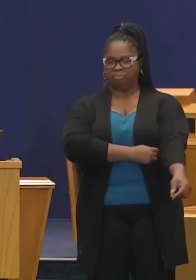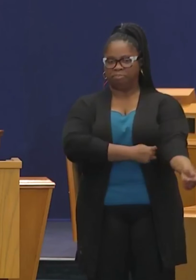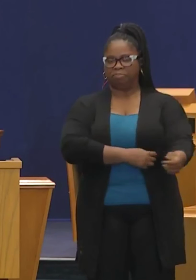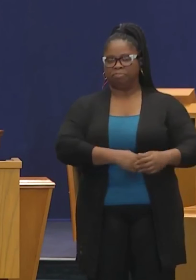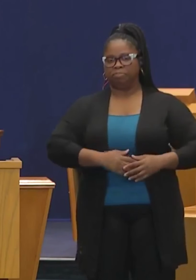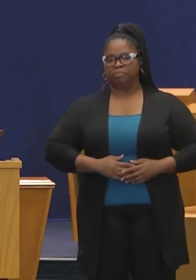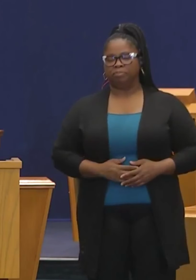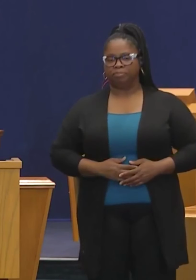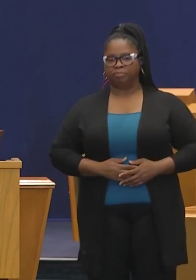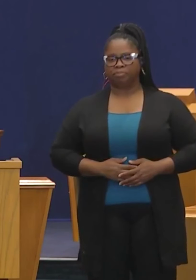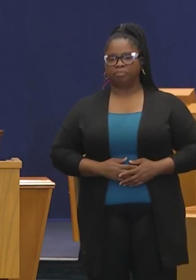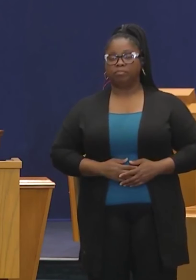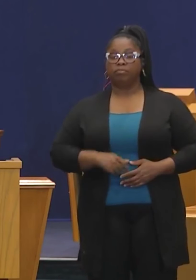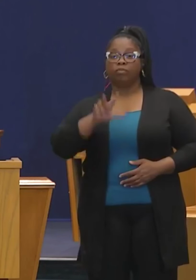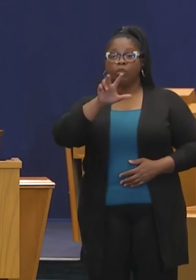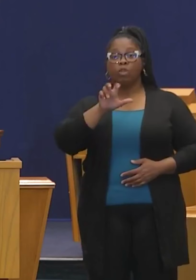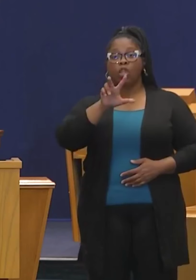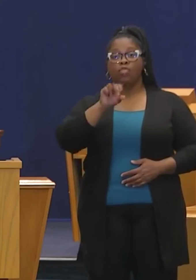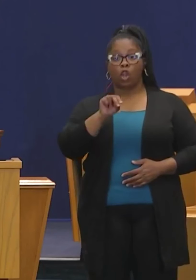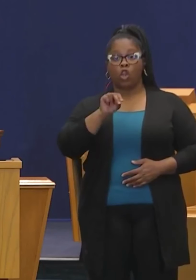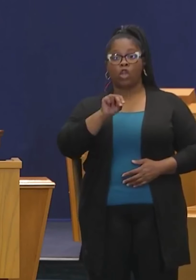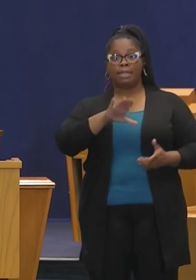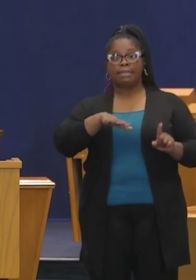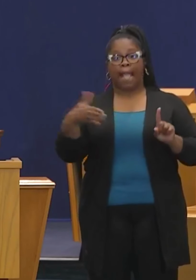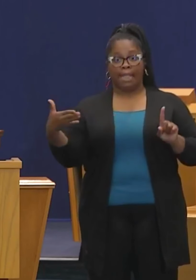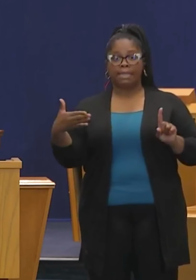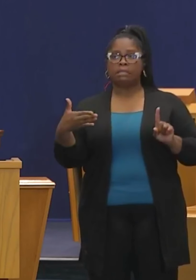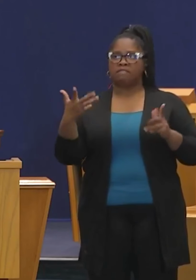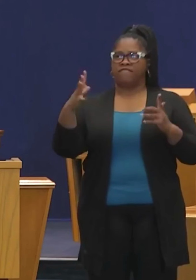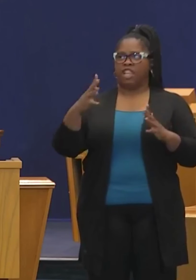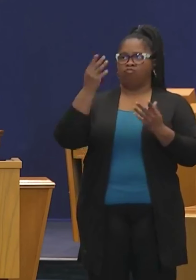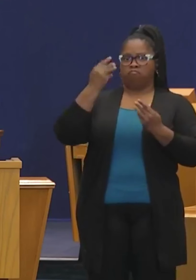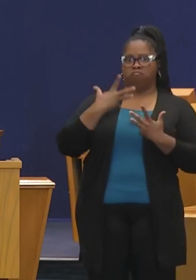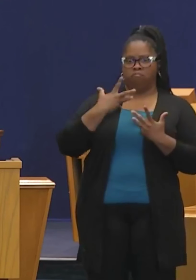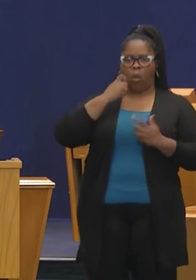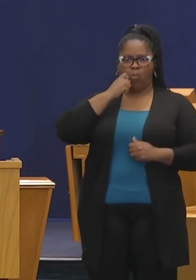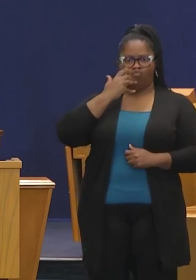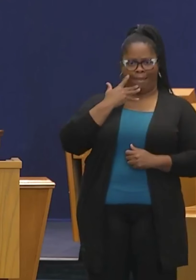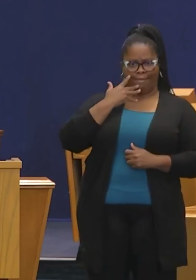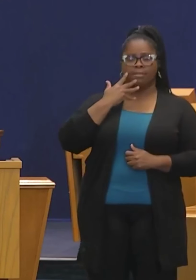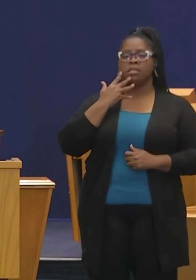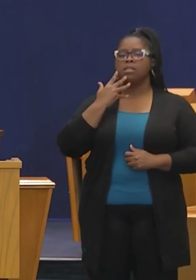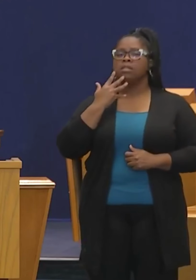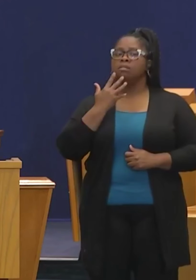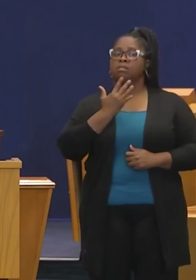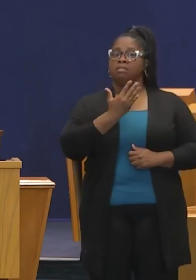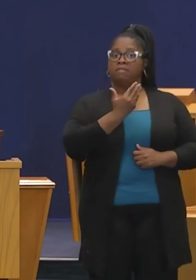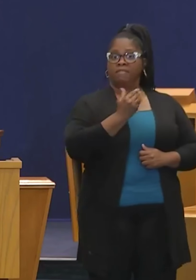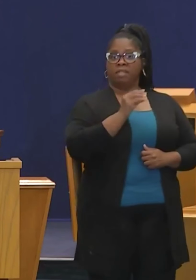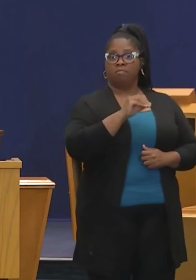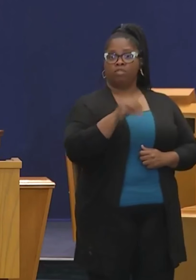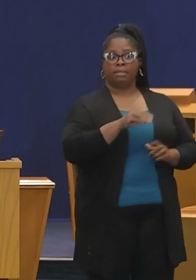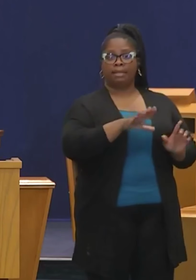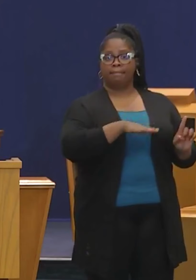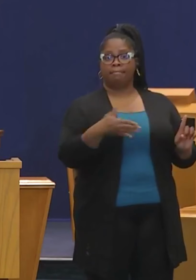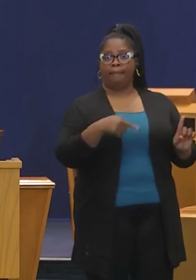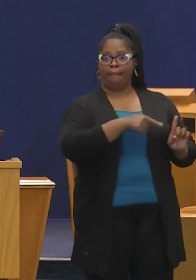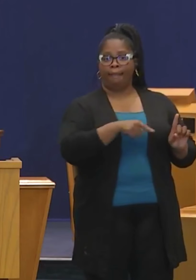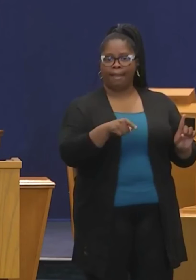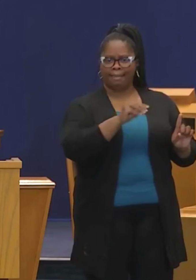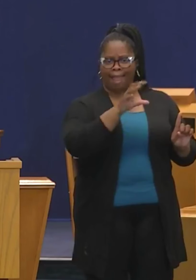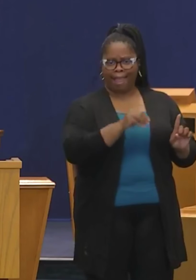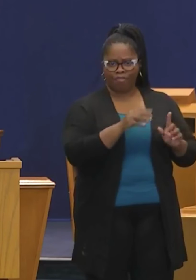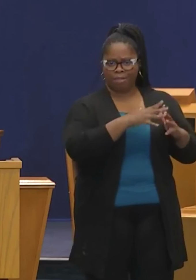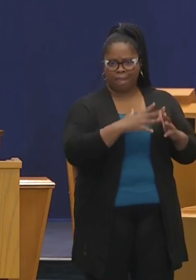the 330 deaths where race and ethnicity has been identified, 15% of the people who passed away were